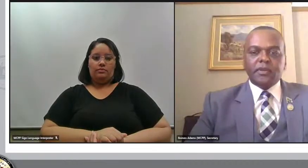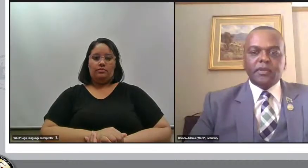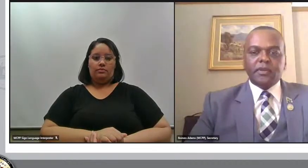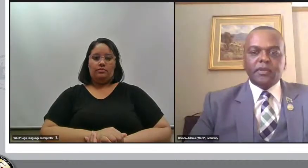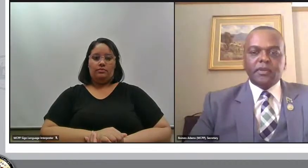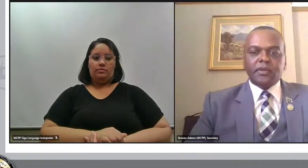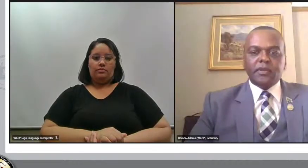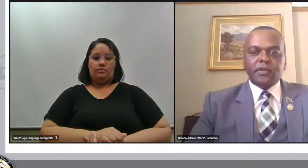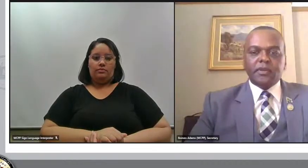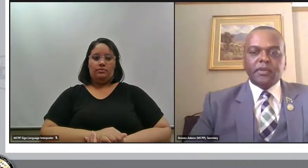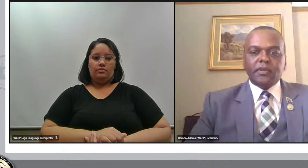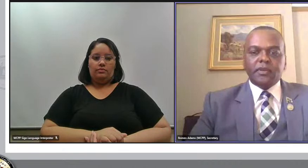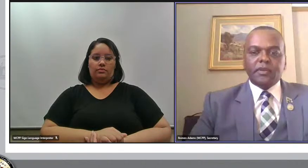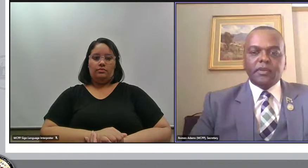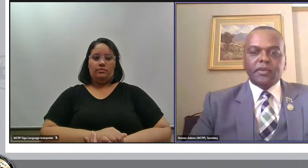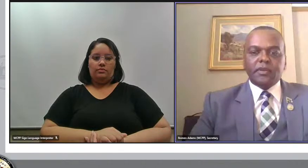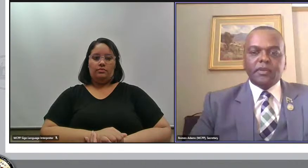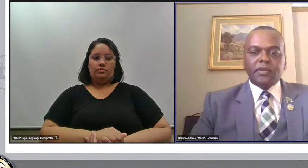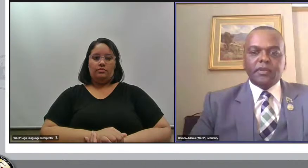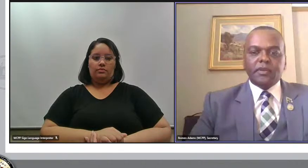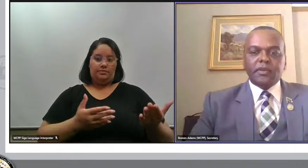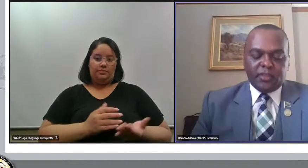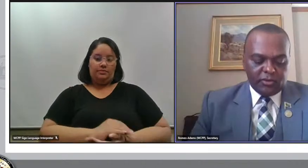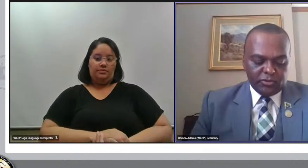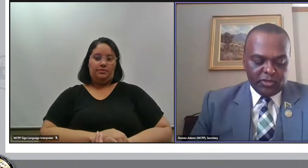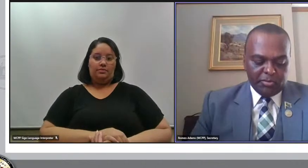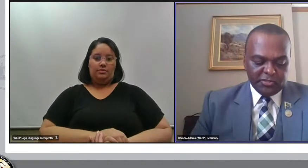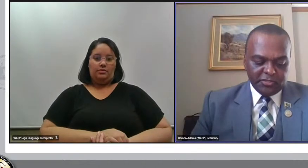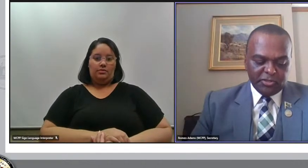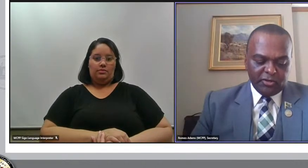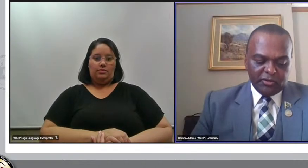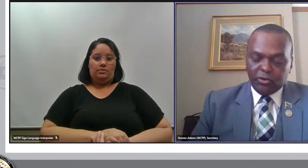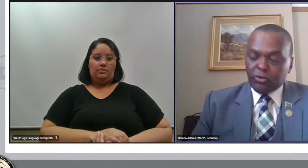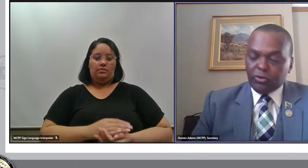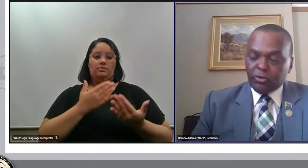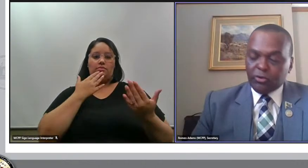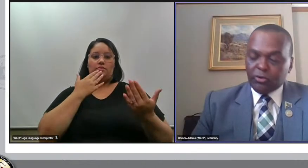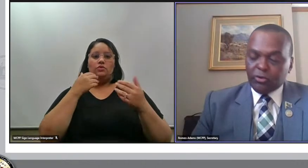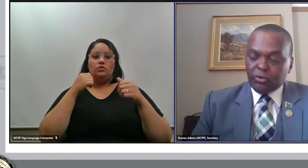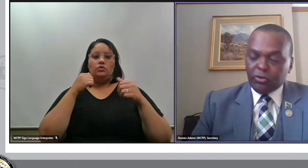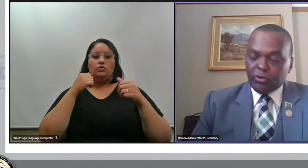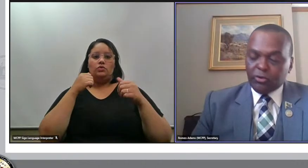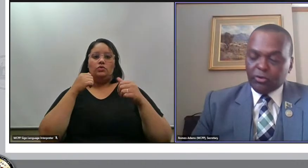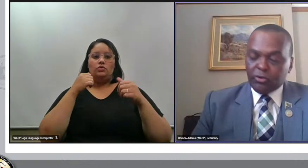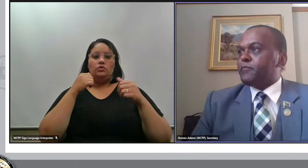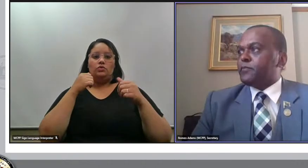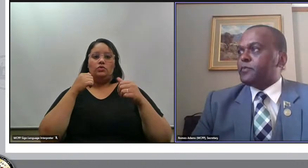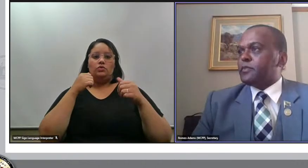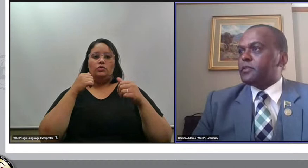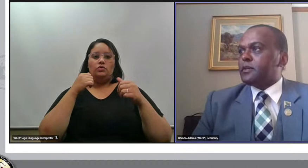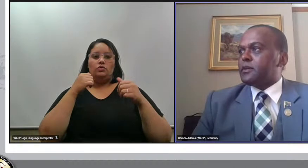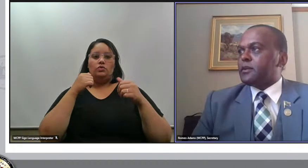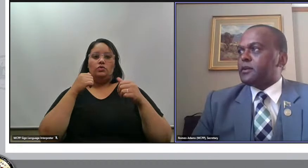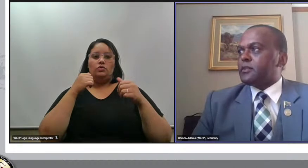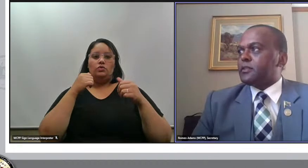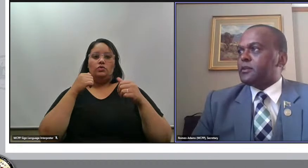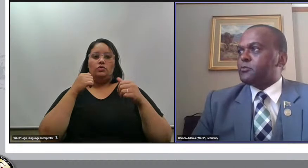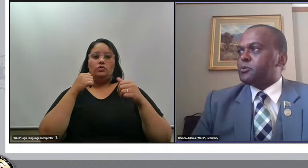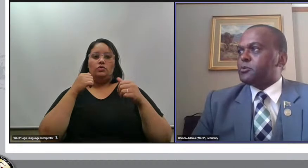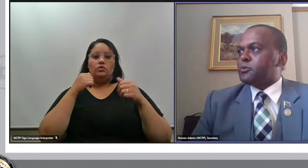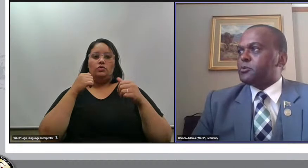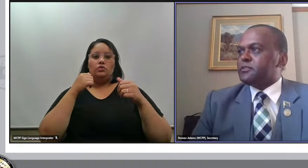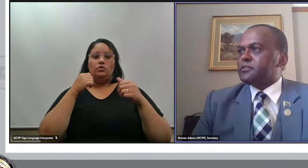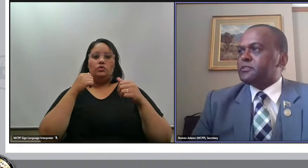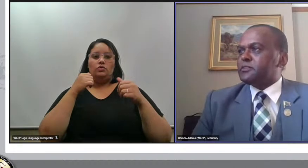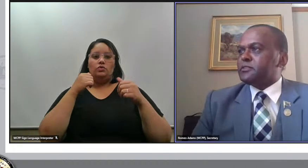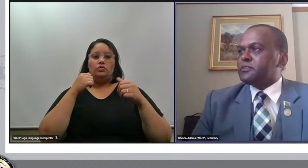Thank you. Mr. Secretary, over to you. Thank you, Chairperson. Chairperson, on your question on, I think it was